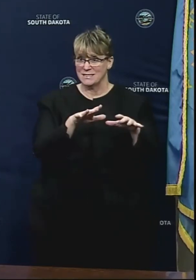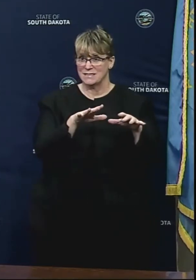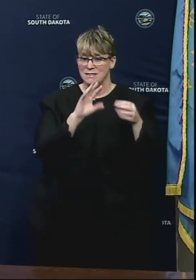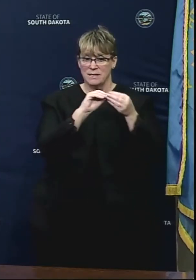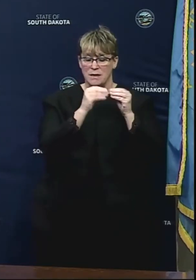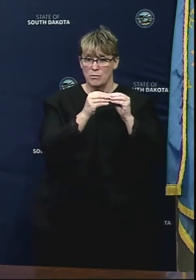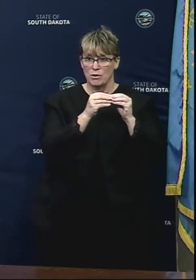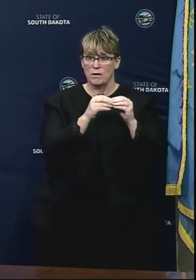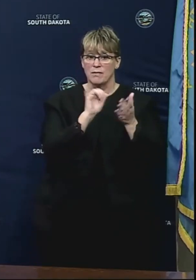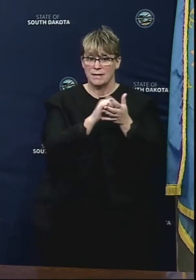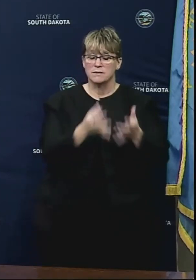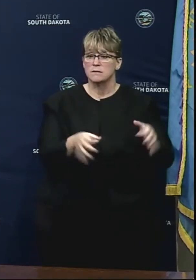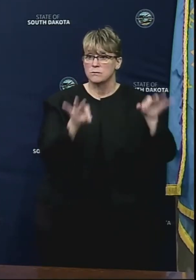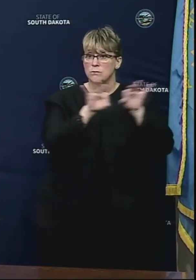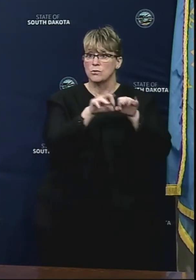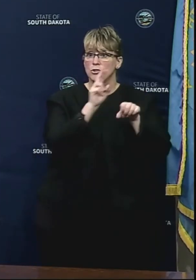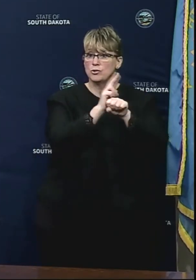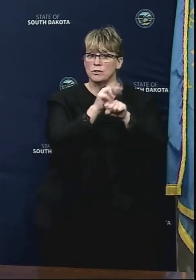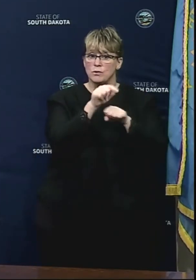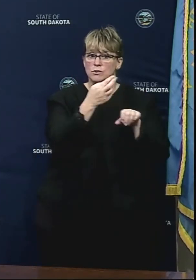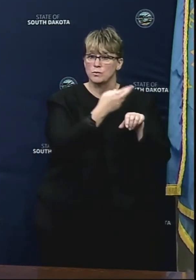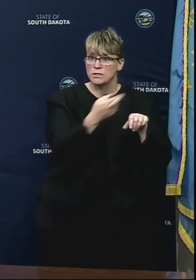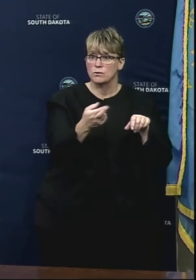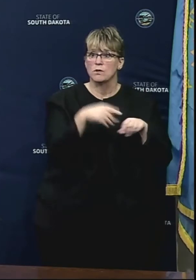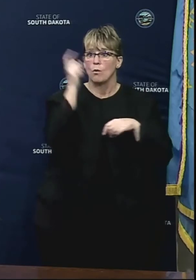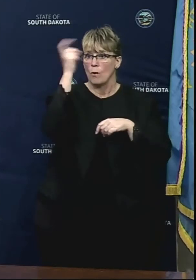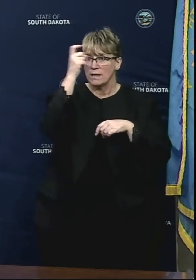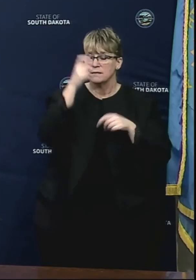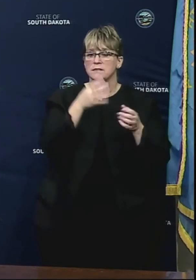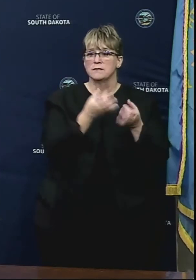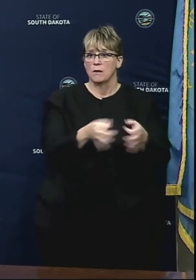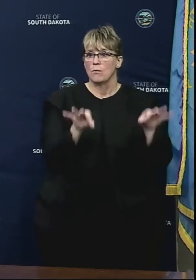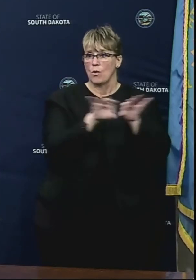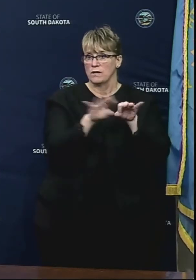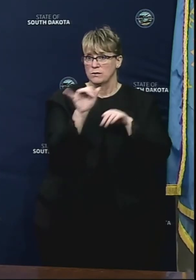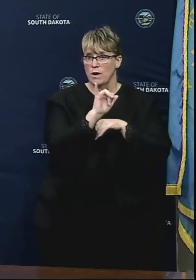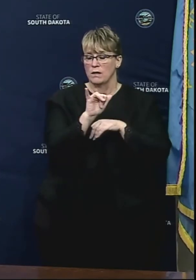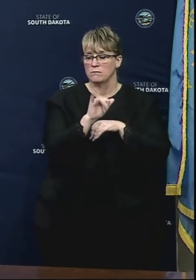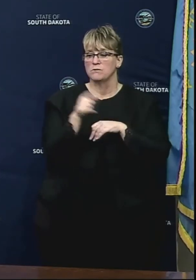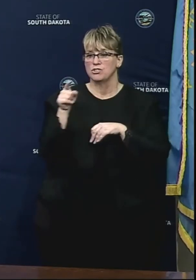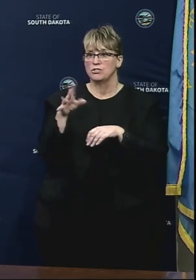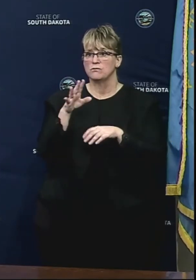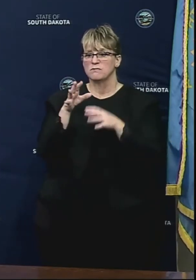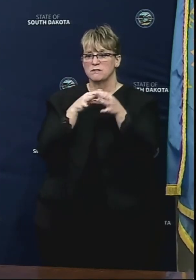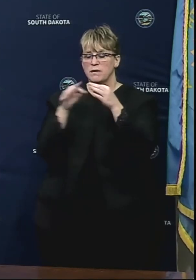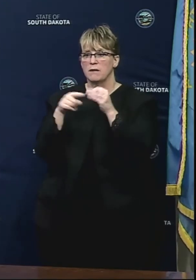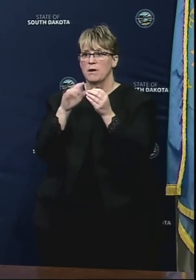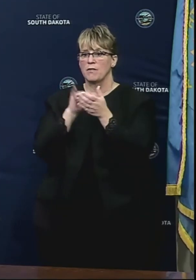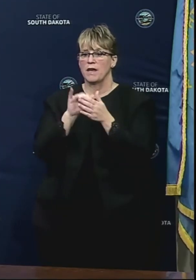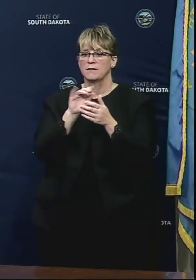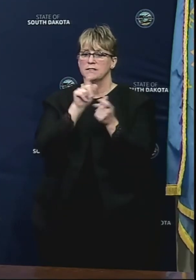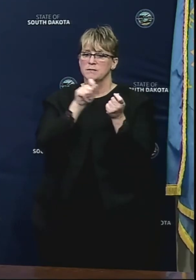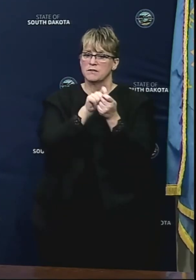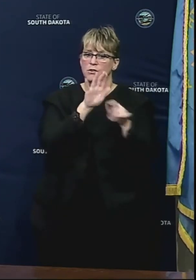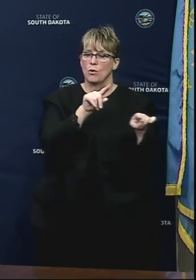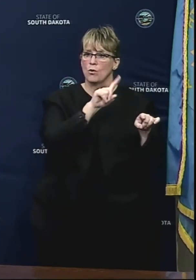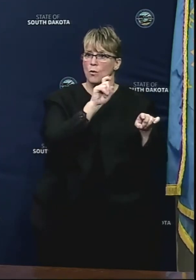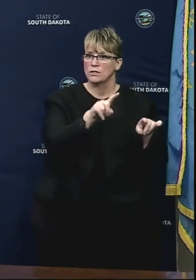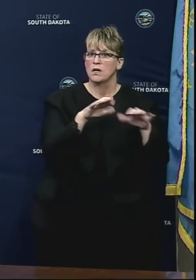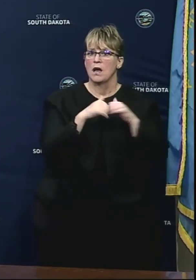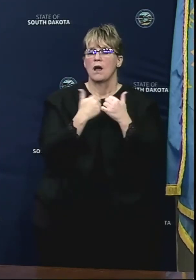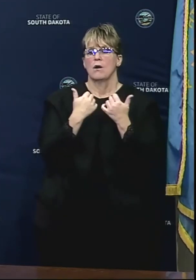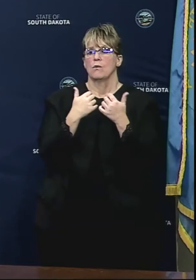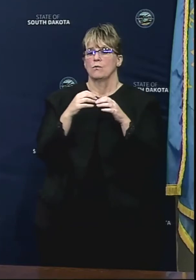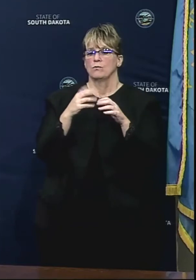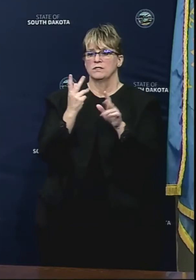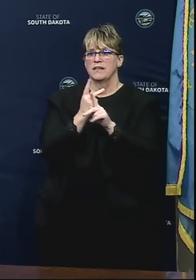is important, and using those resources wisely is important. So I'm going to let her address specifically your question and how we're